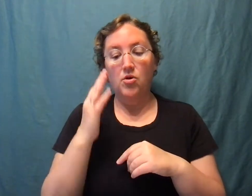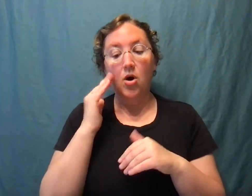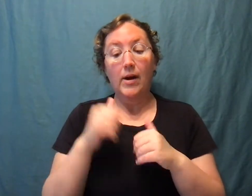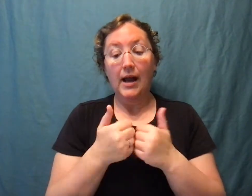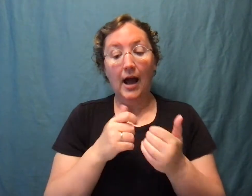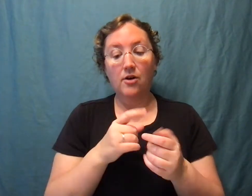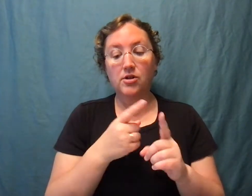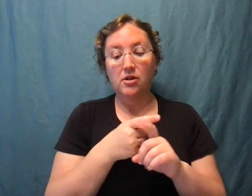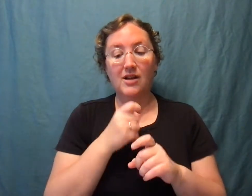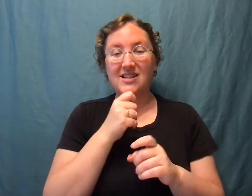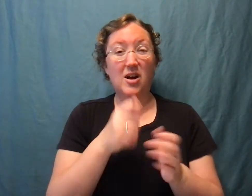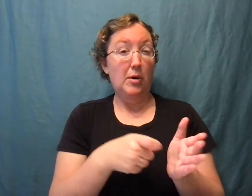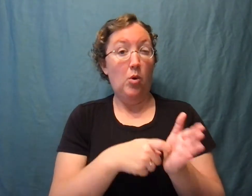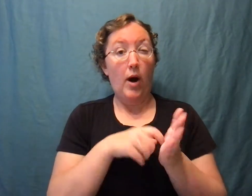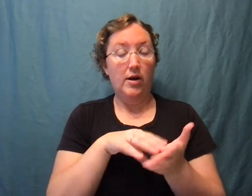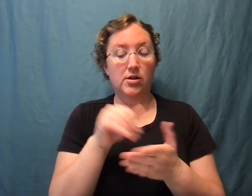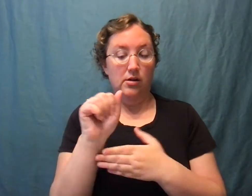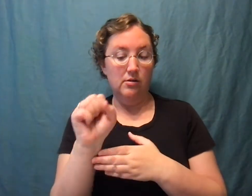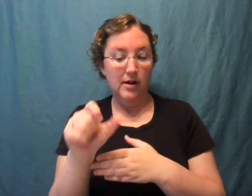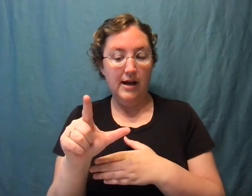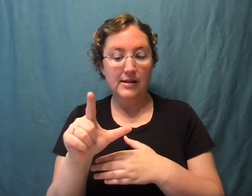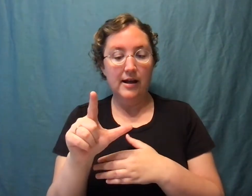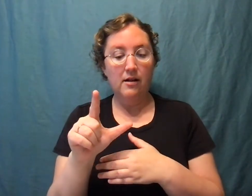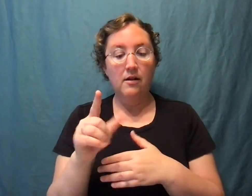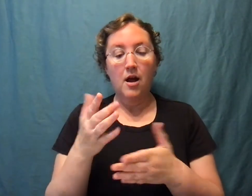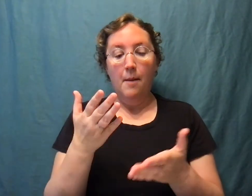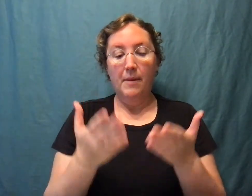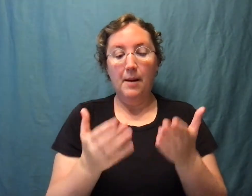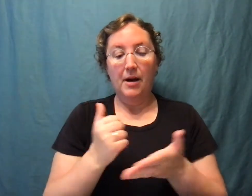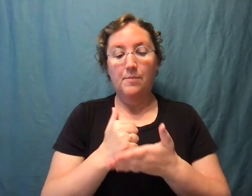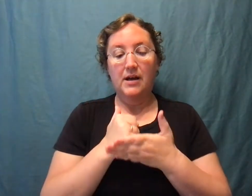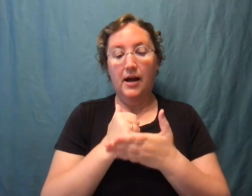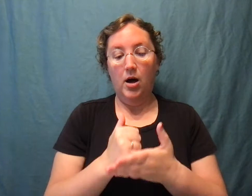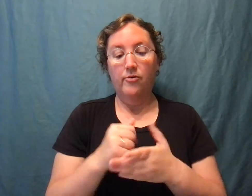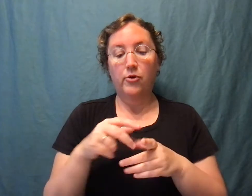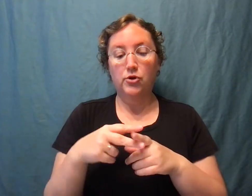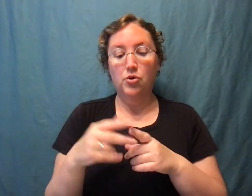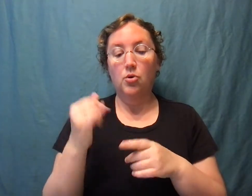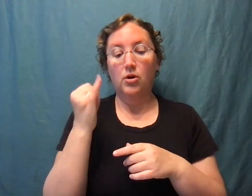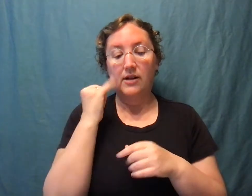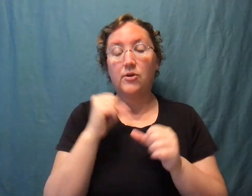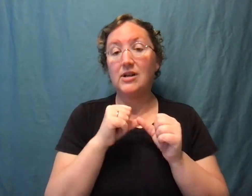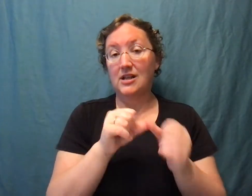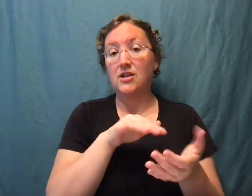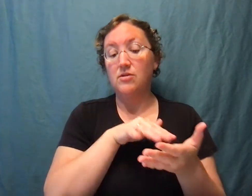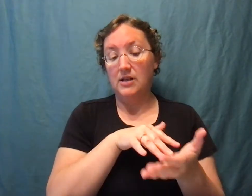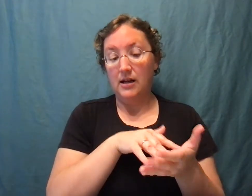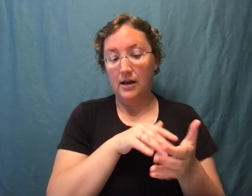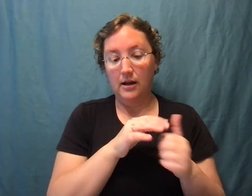knowing how to gloss is not required to learn ASL, but it might be a helpful tool if you continue studying it.